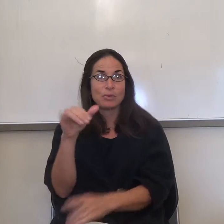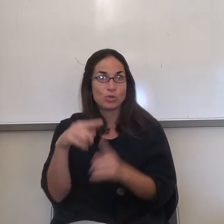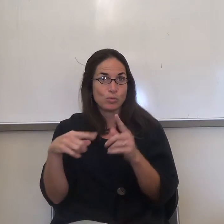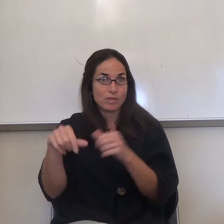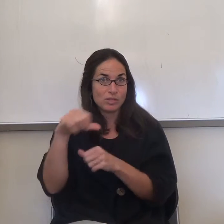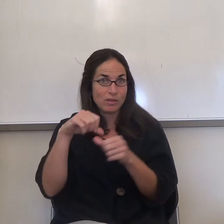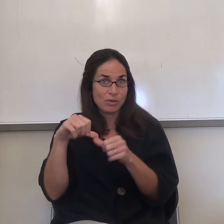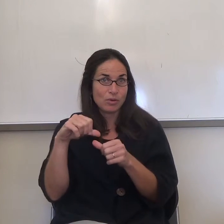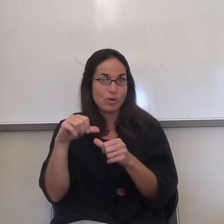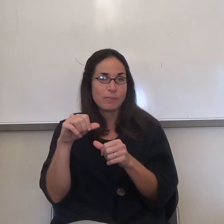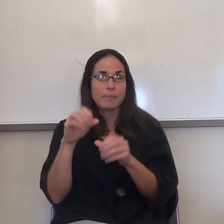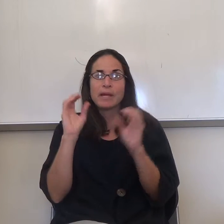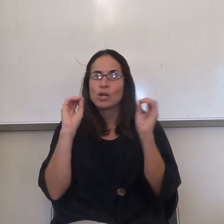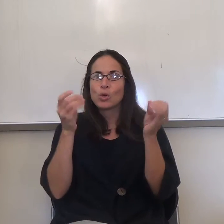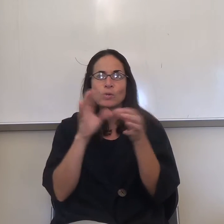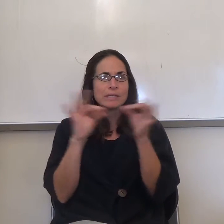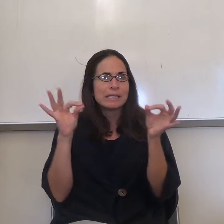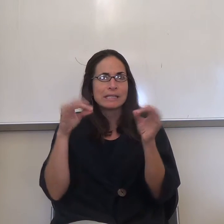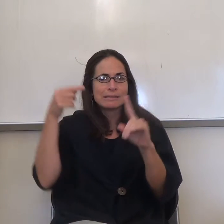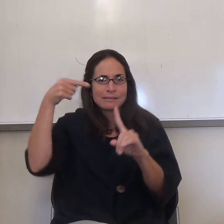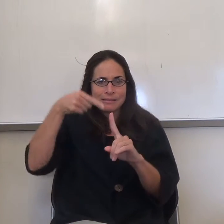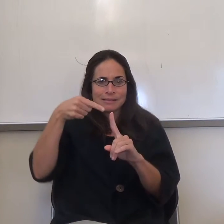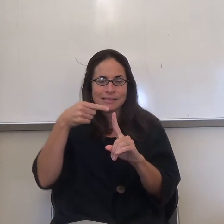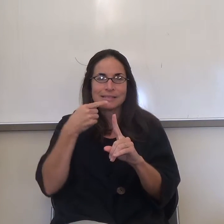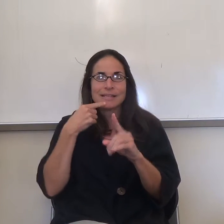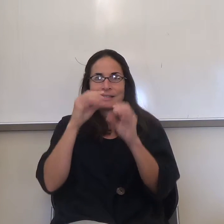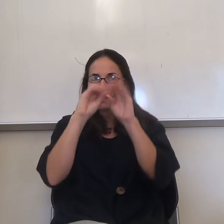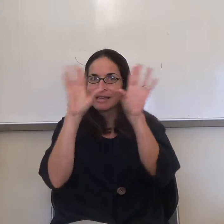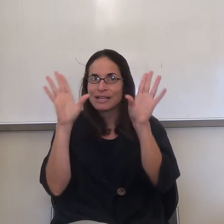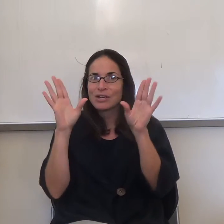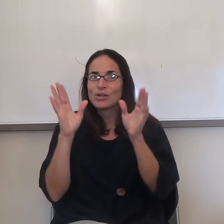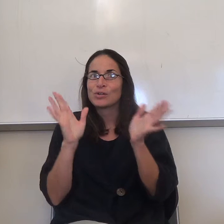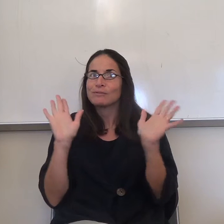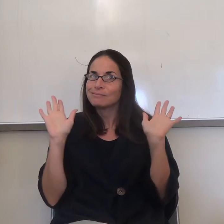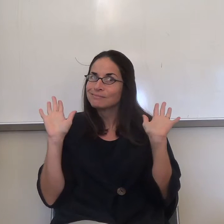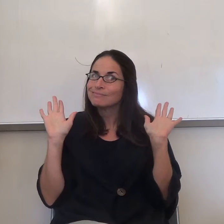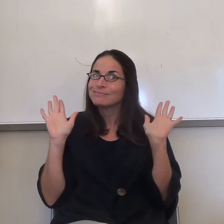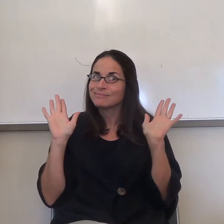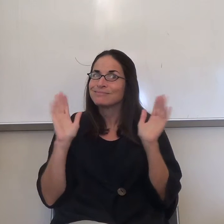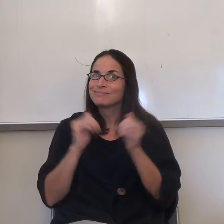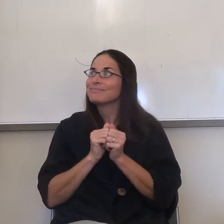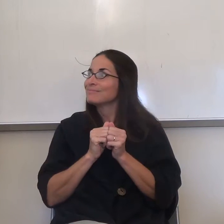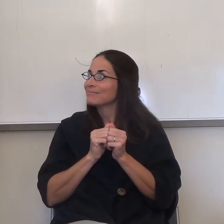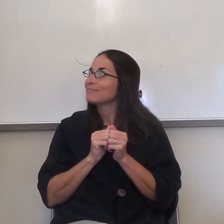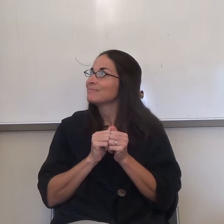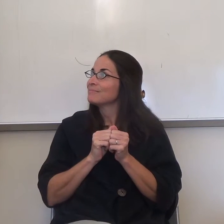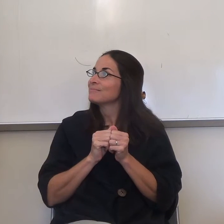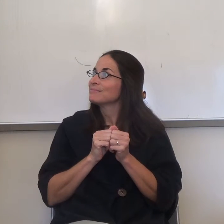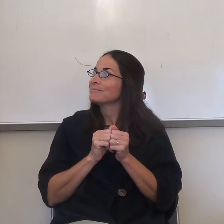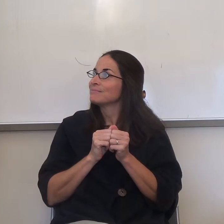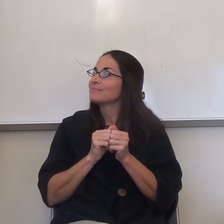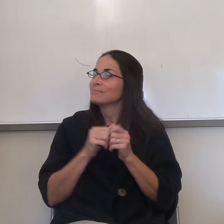there is no sentence that actually says that, so you have to fall down Little nuances on the in there. first one. But what you did is